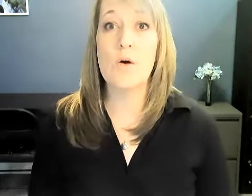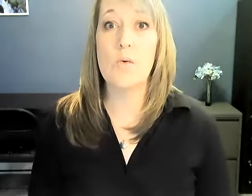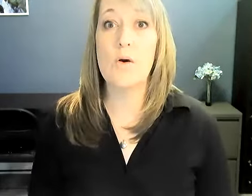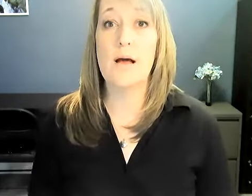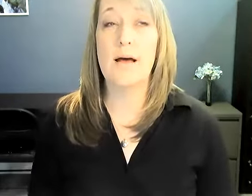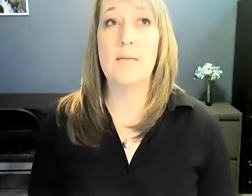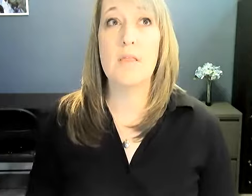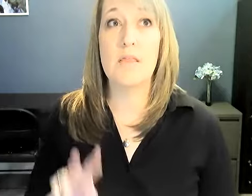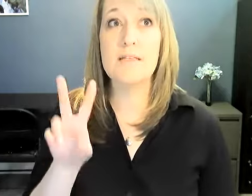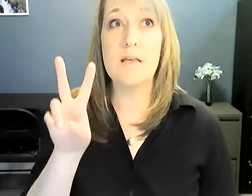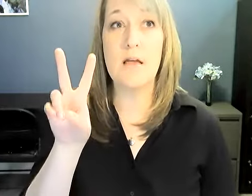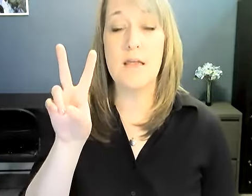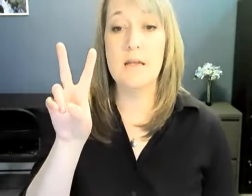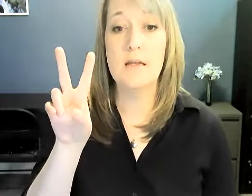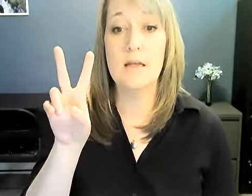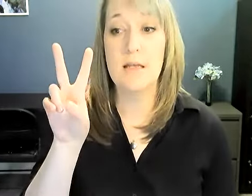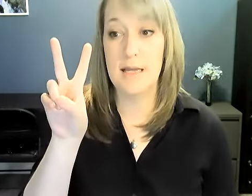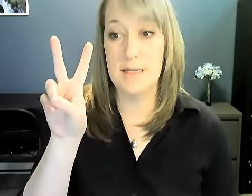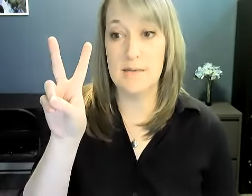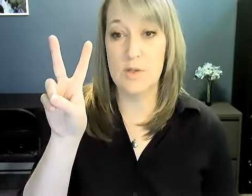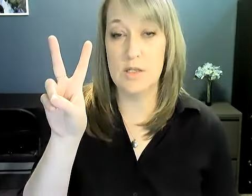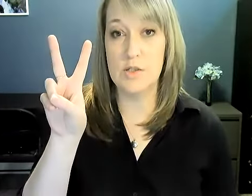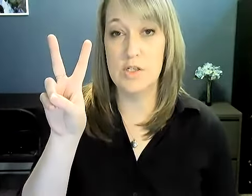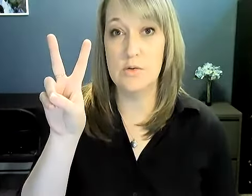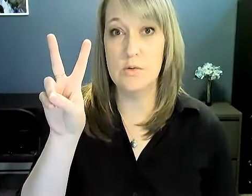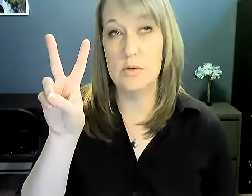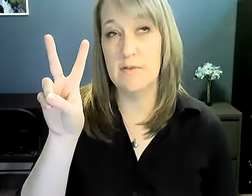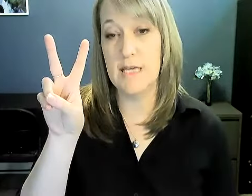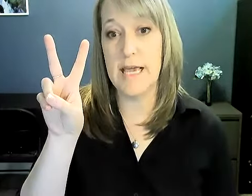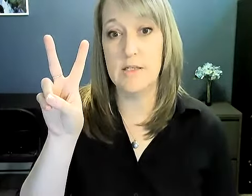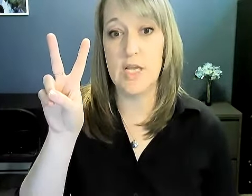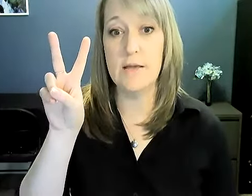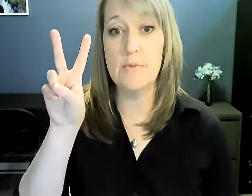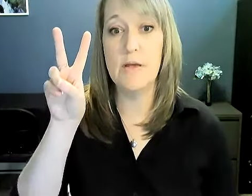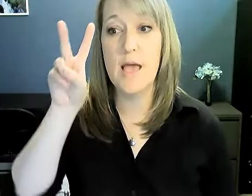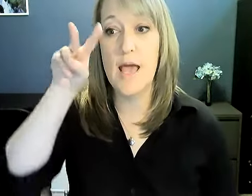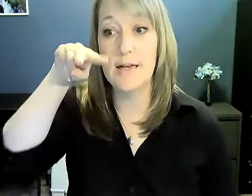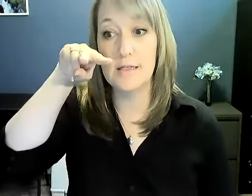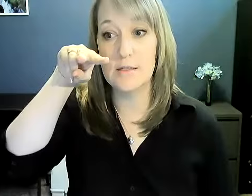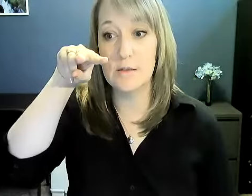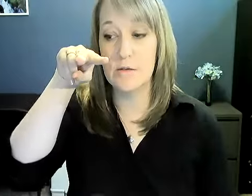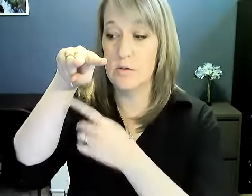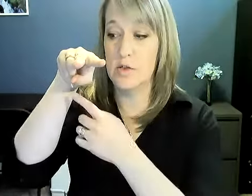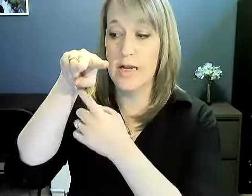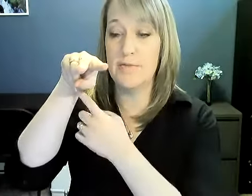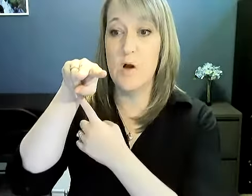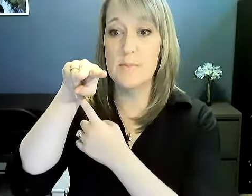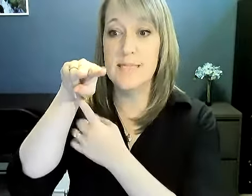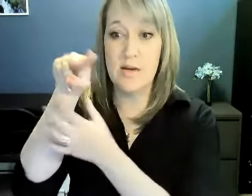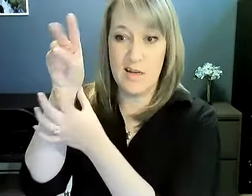So this sign is with a 2 or V hand shape, and you're going to have your palms down and kind of